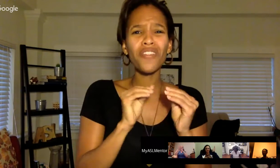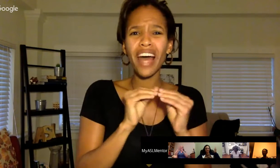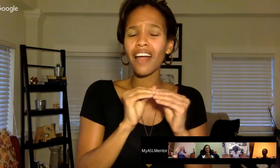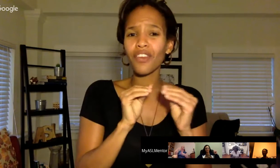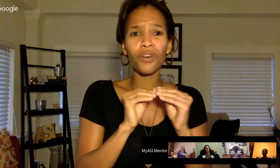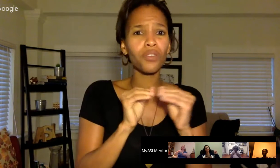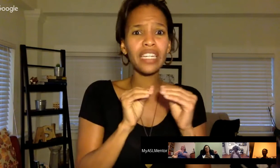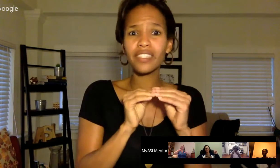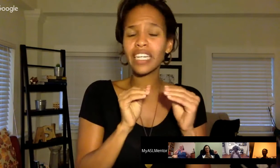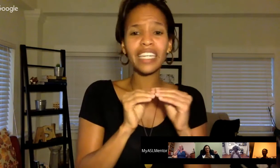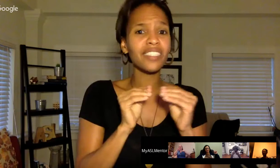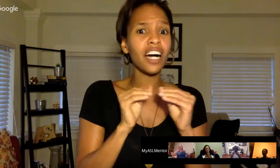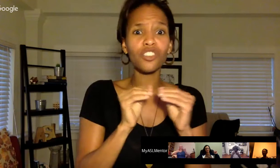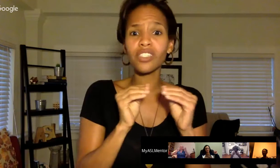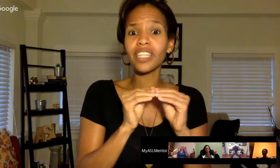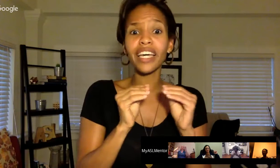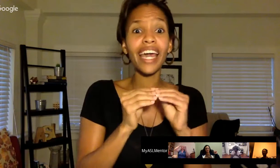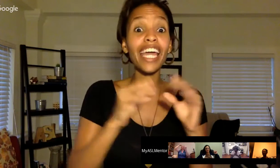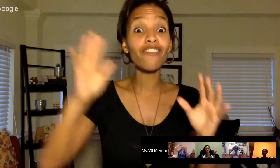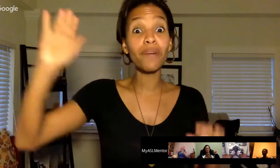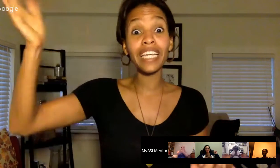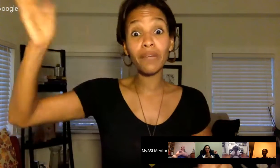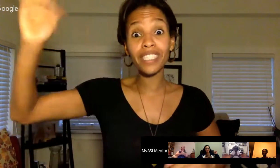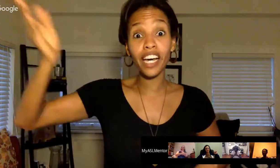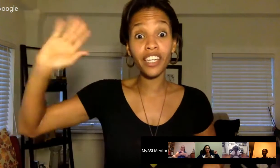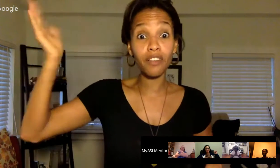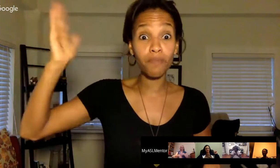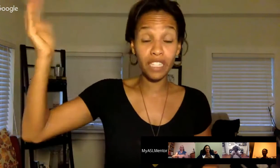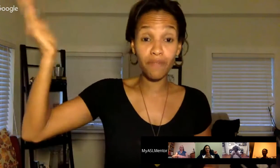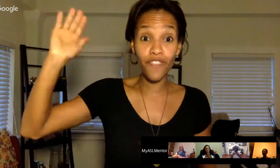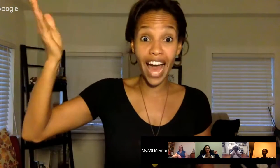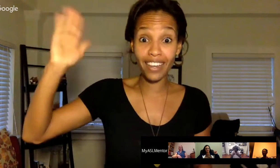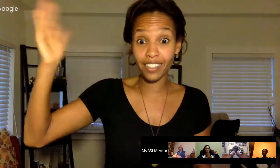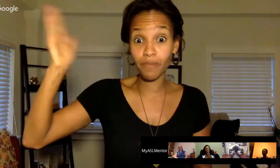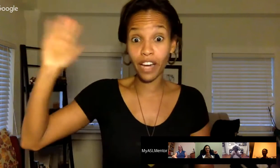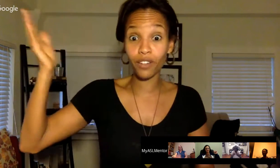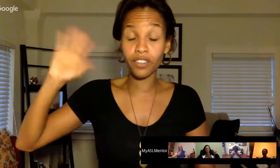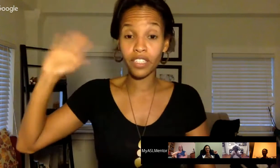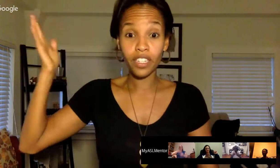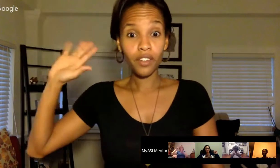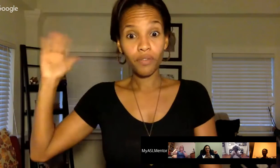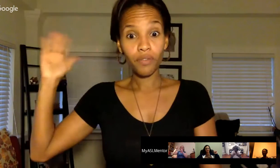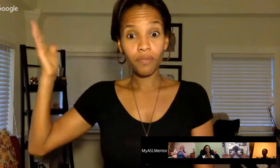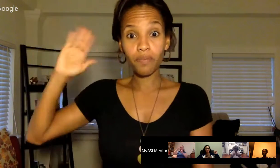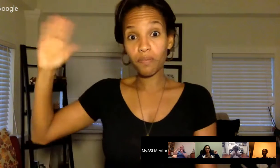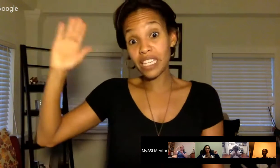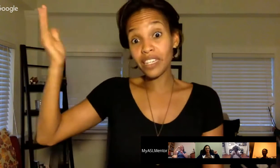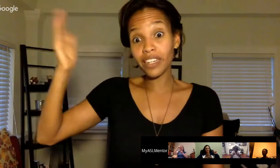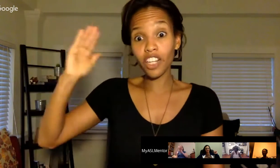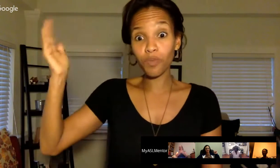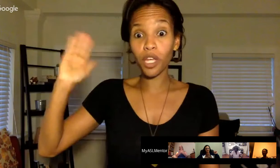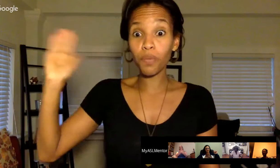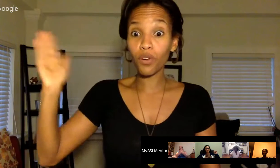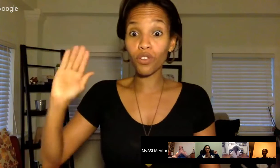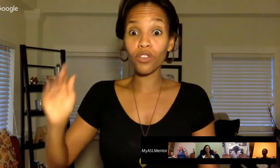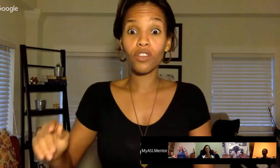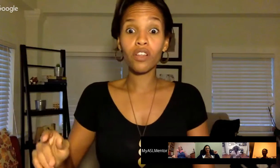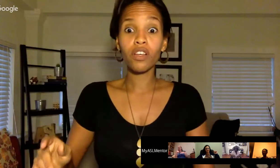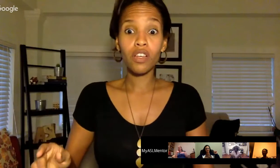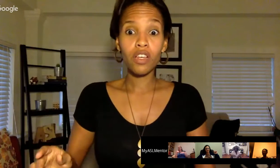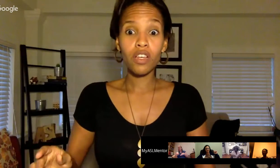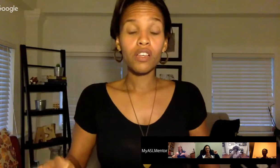More than that, though, he's not just like, hey, everybody, let me tell you some facts about me and other